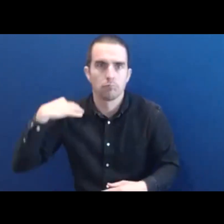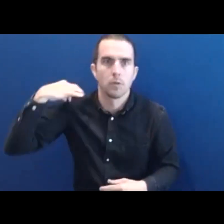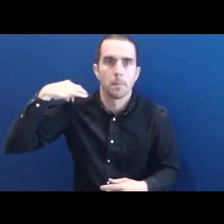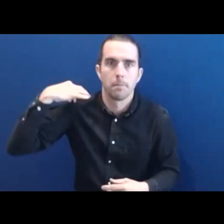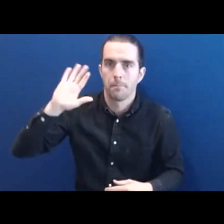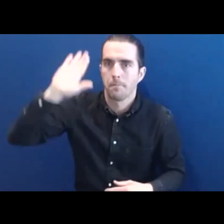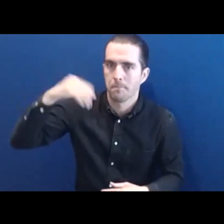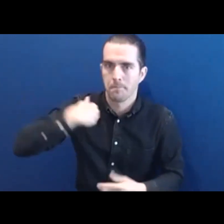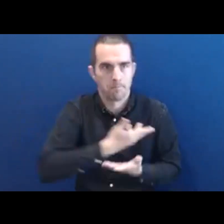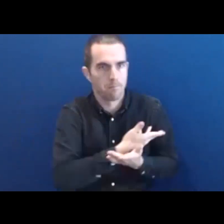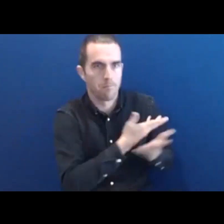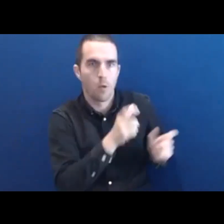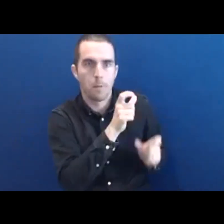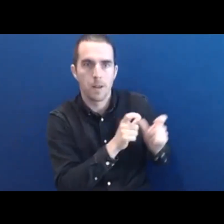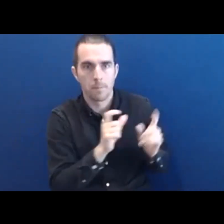a skill. It is